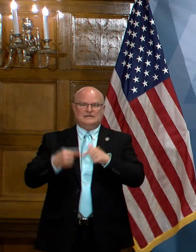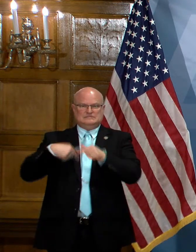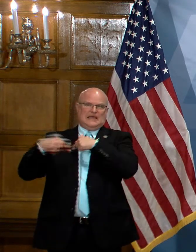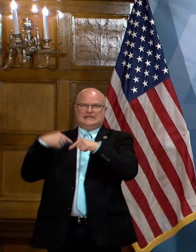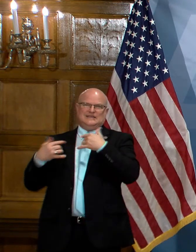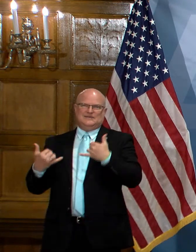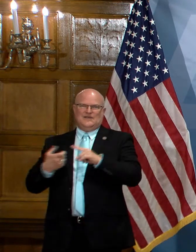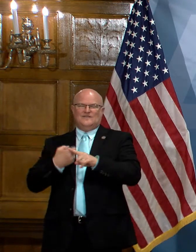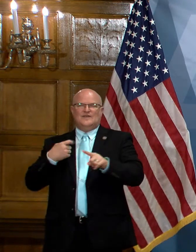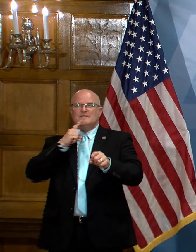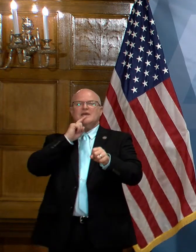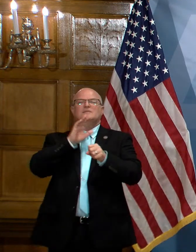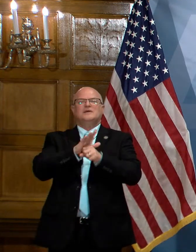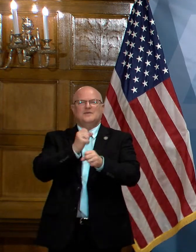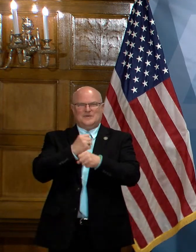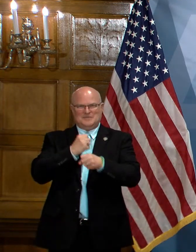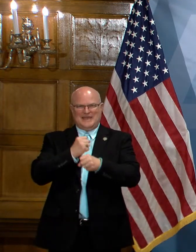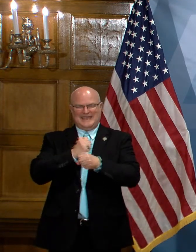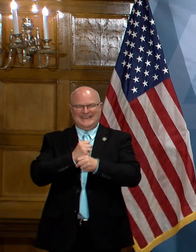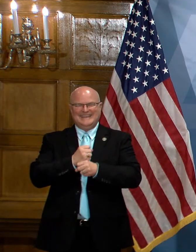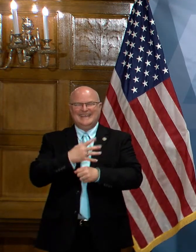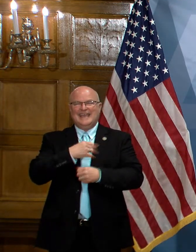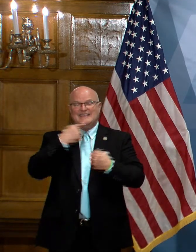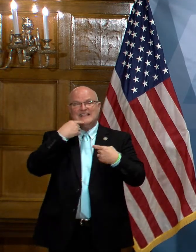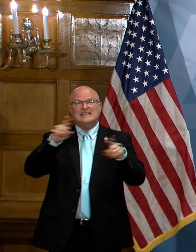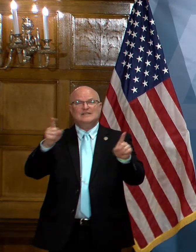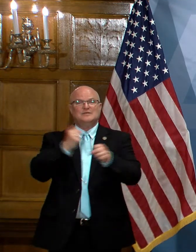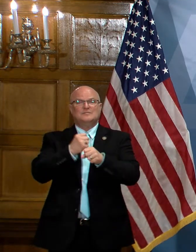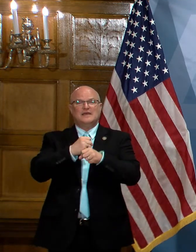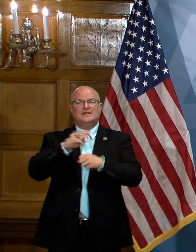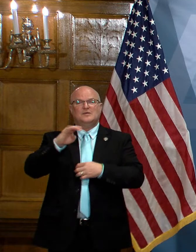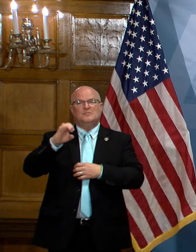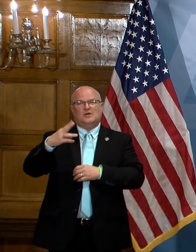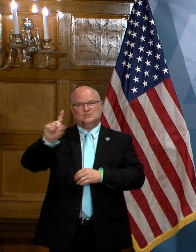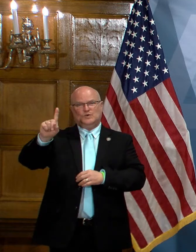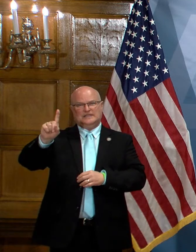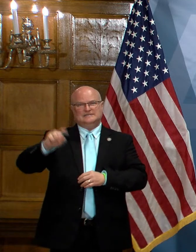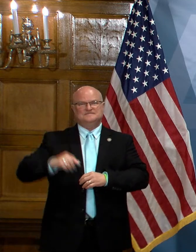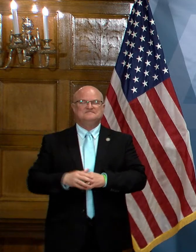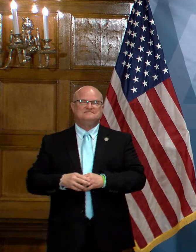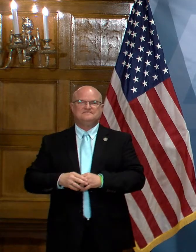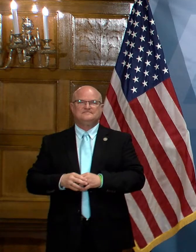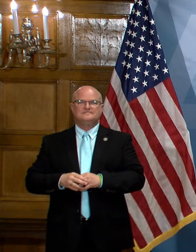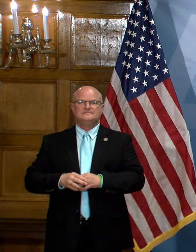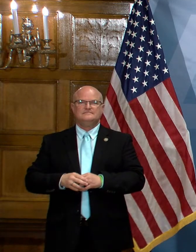backpedaled from the commitment that we made and the announcement we made on March 1.